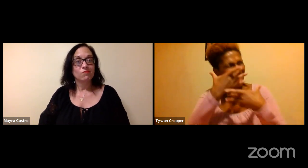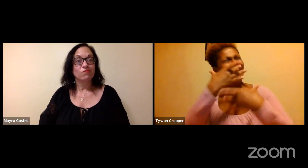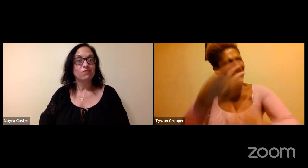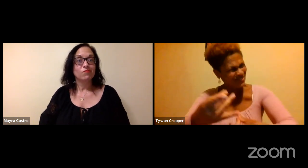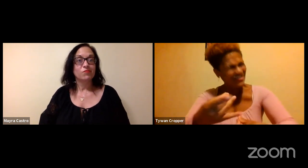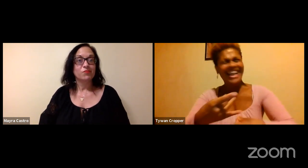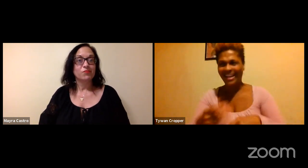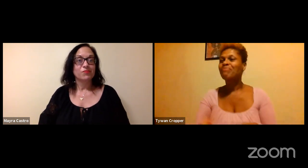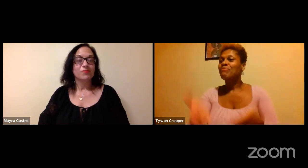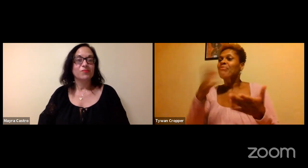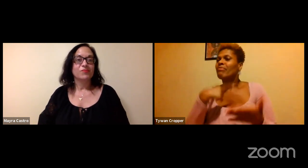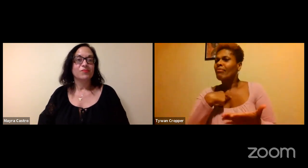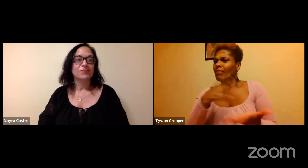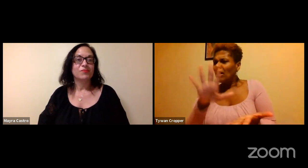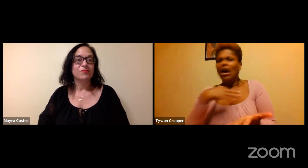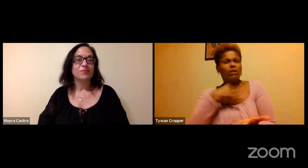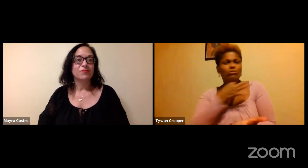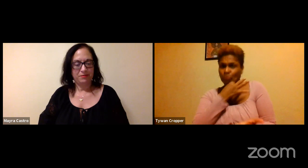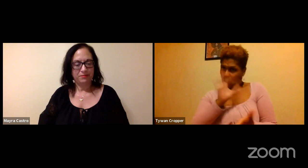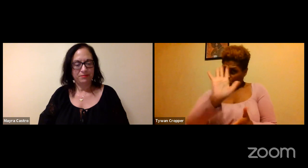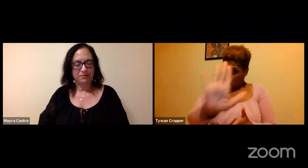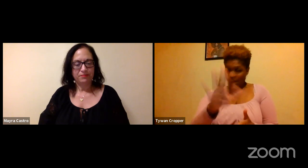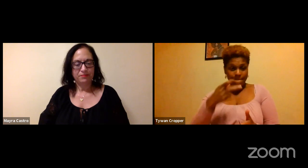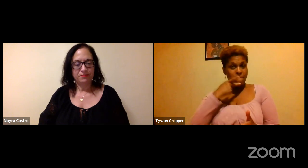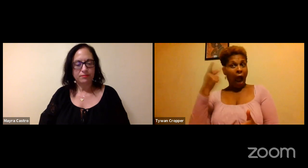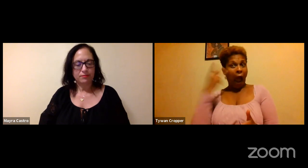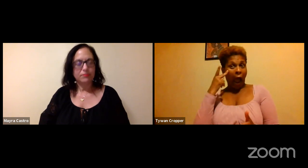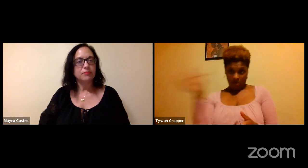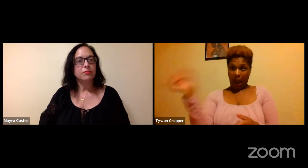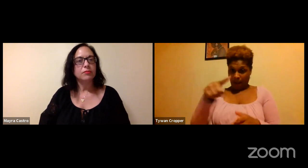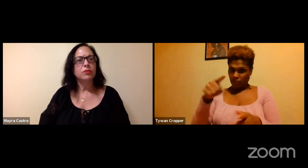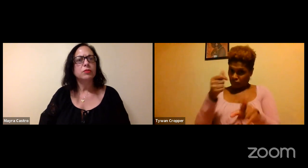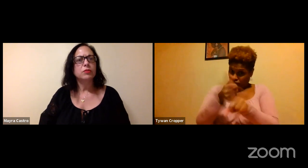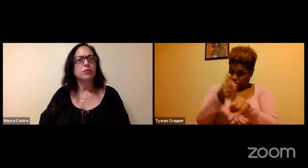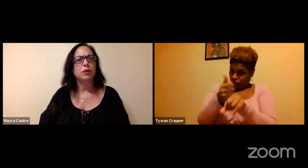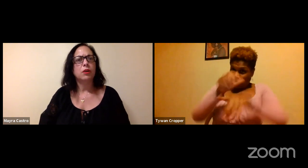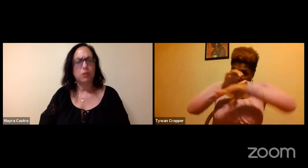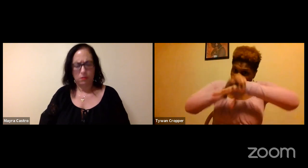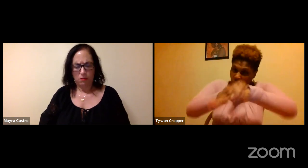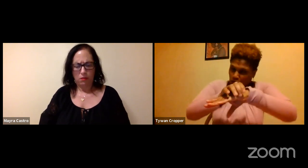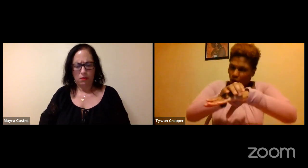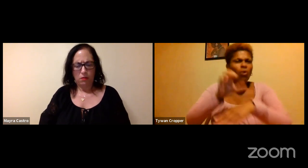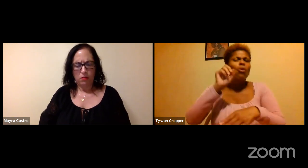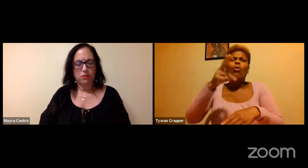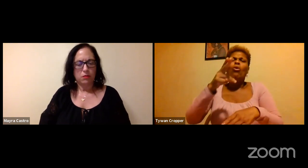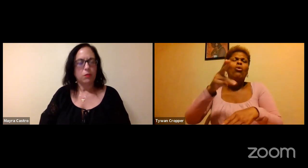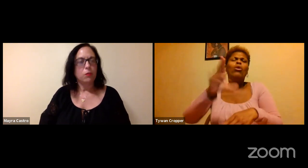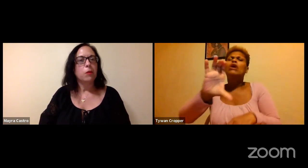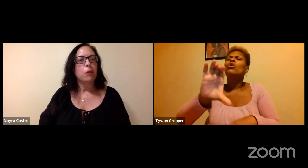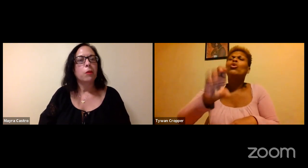So Big family. Very interesting. Now, I'm just curious.